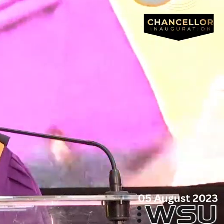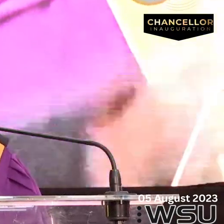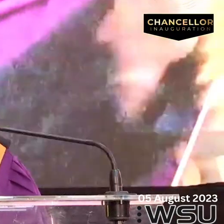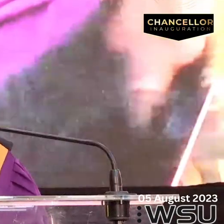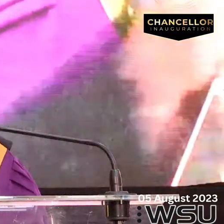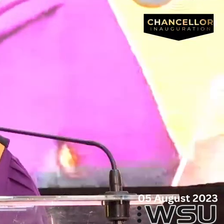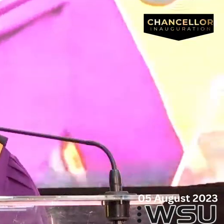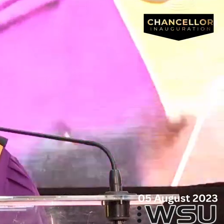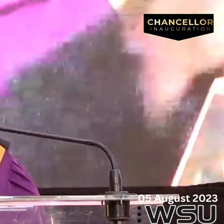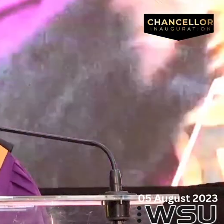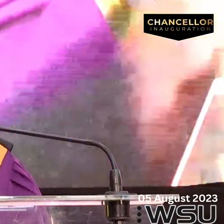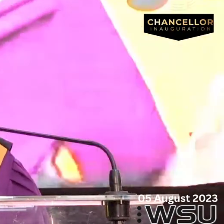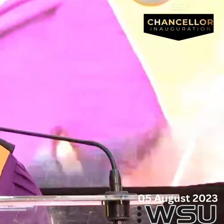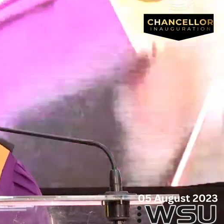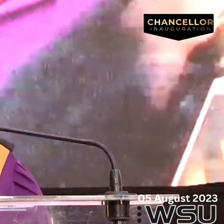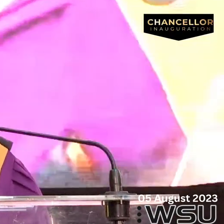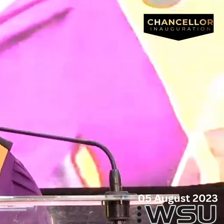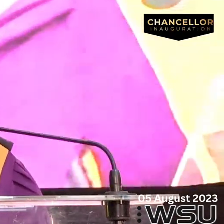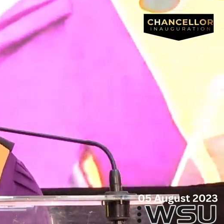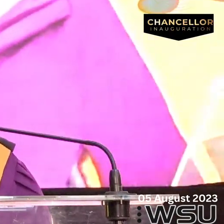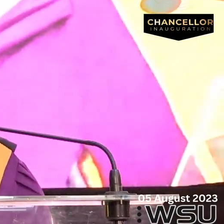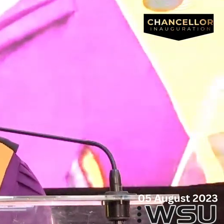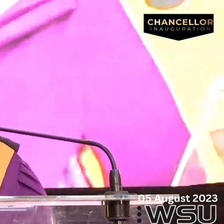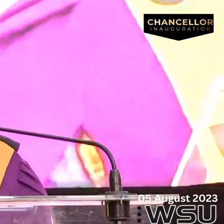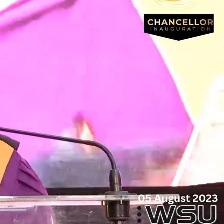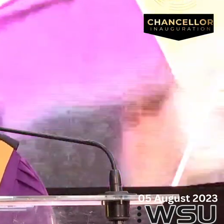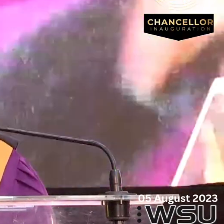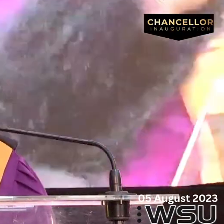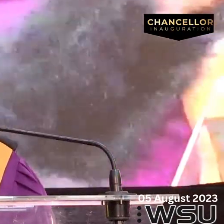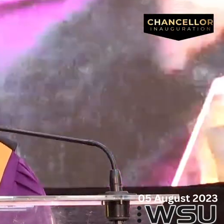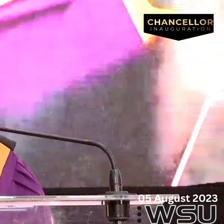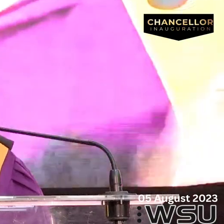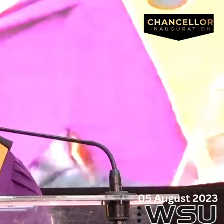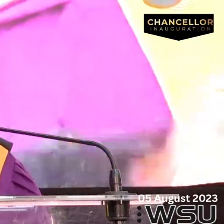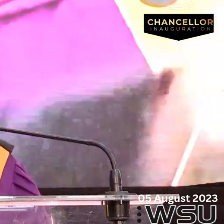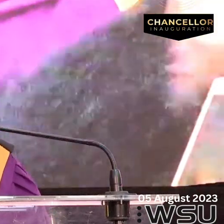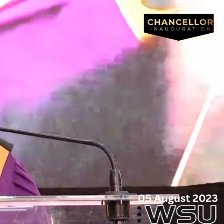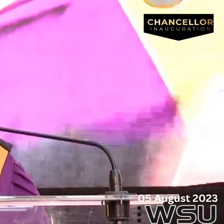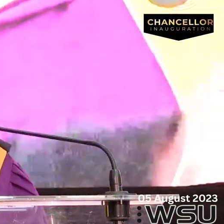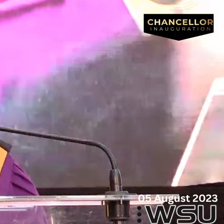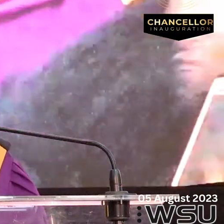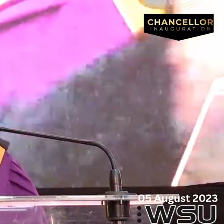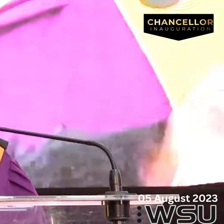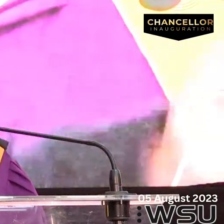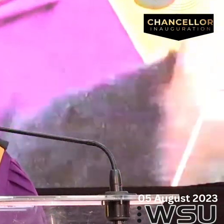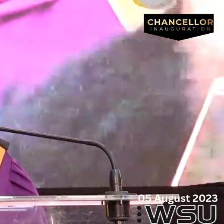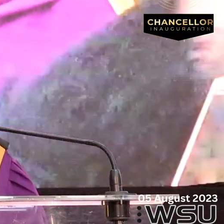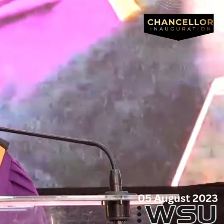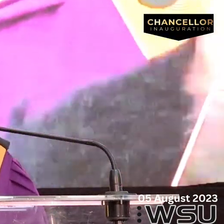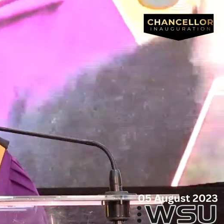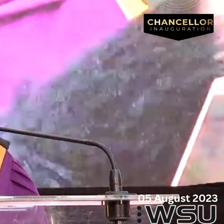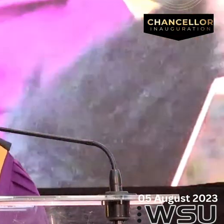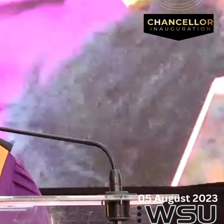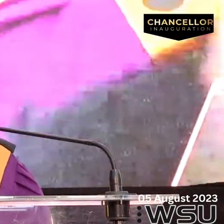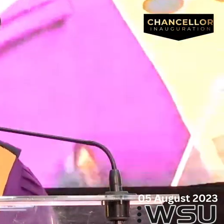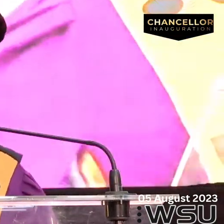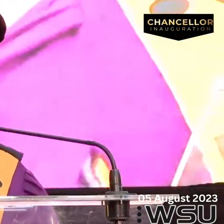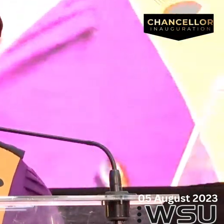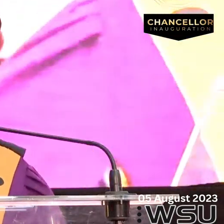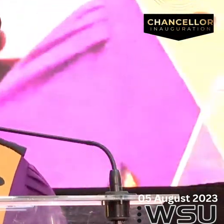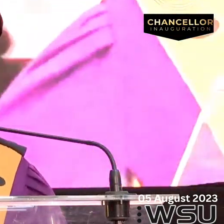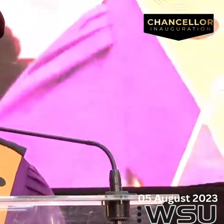an alignment of vision here. And then I knew that God had brought me to the right institution.